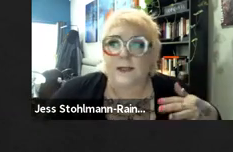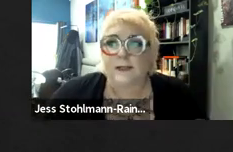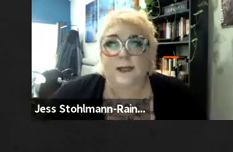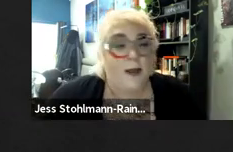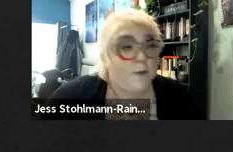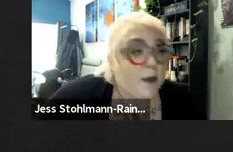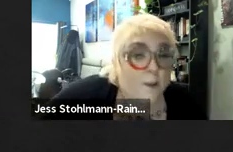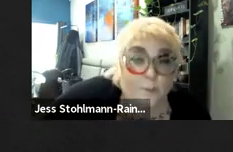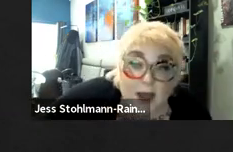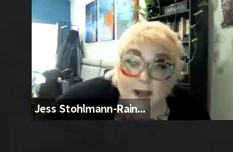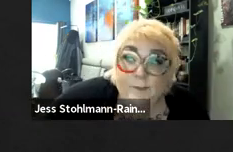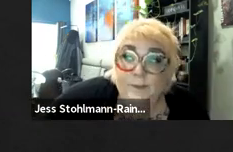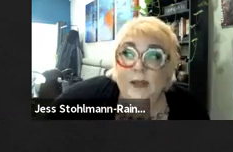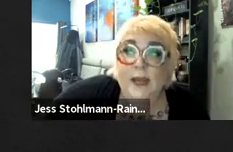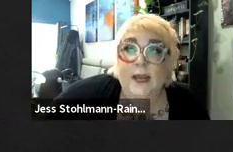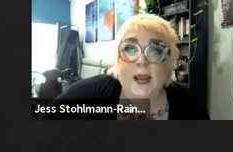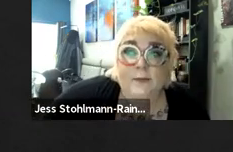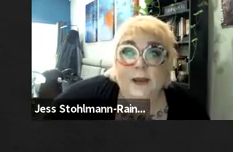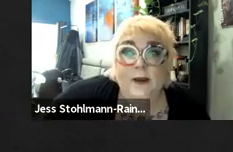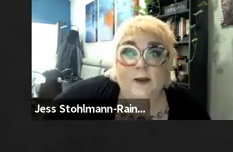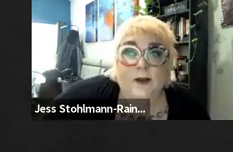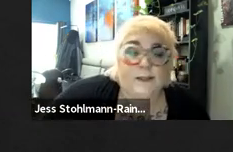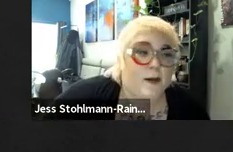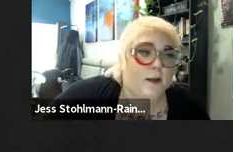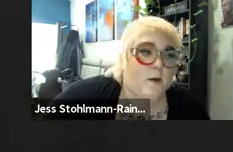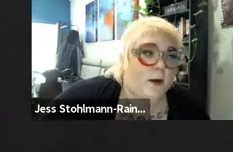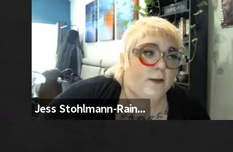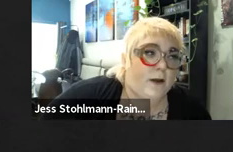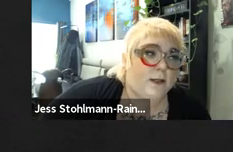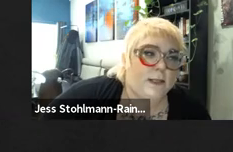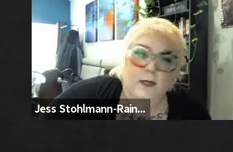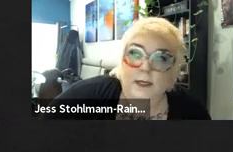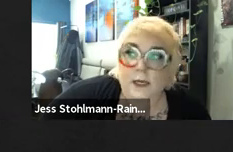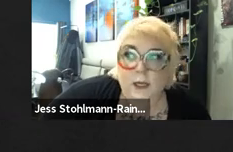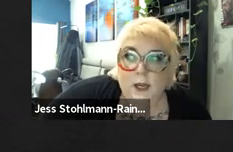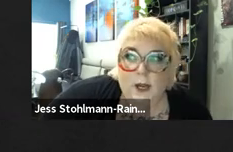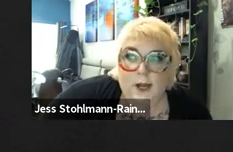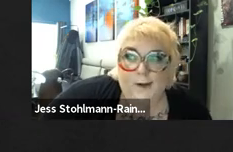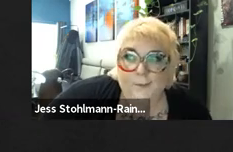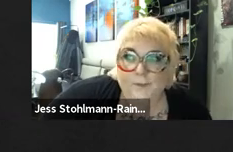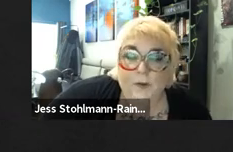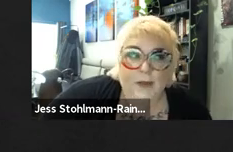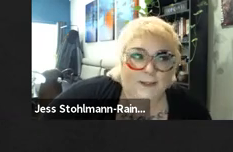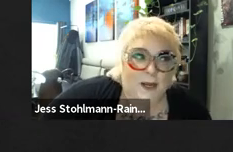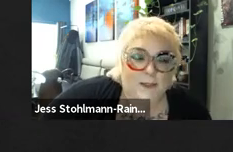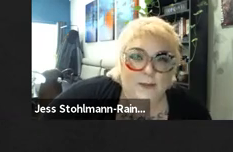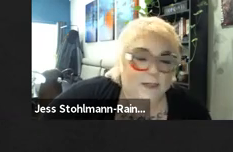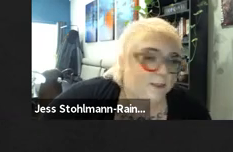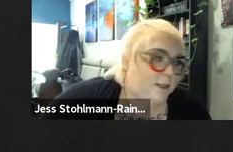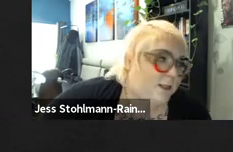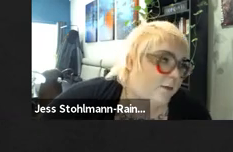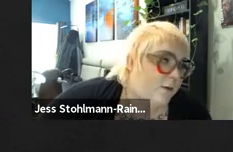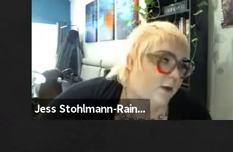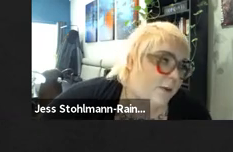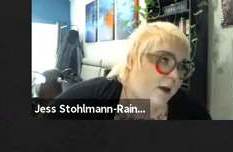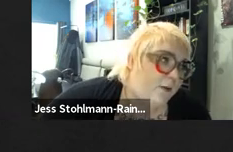own clothes things like that but they can be admitted voluntarily or involuntarily um so that's uh to me